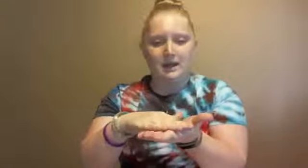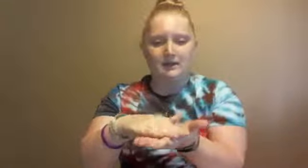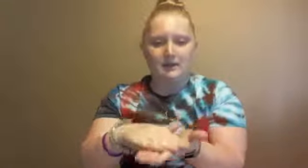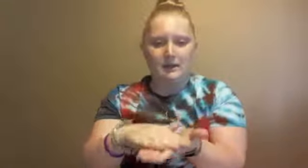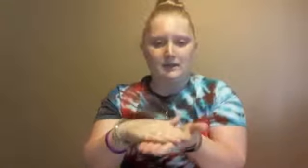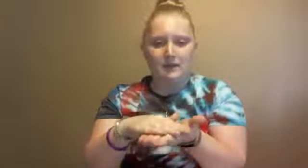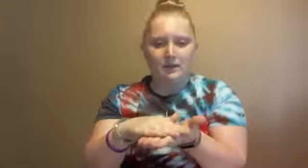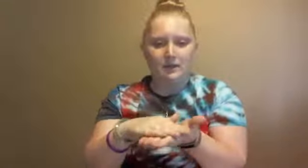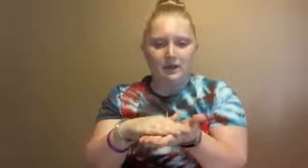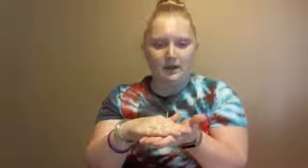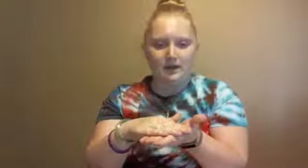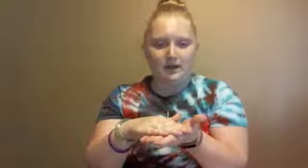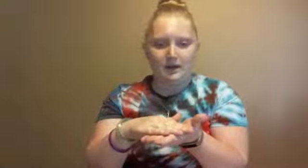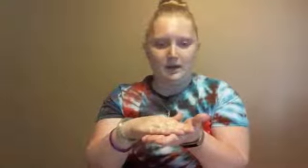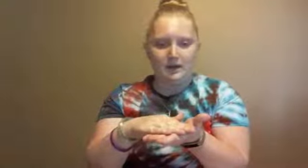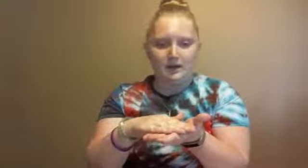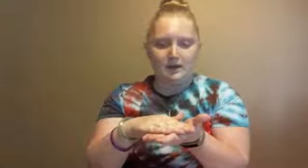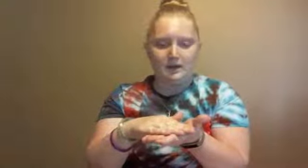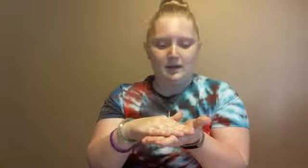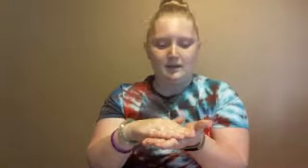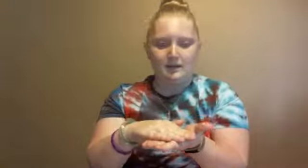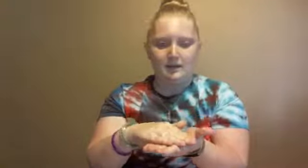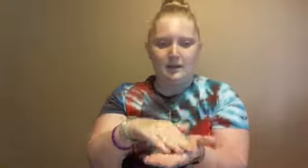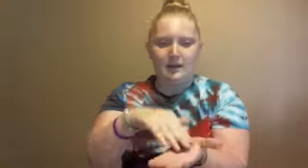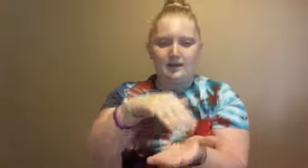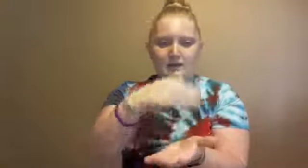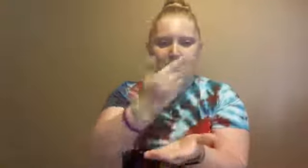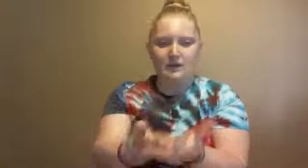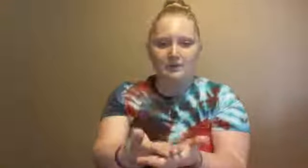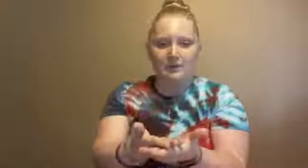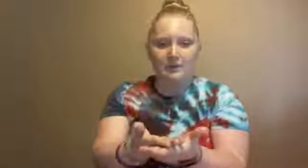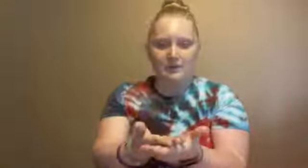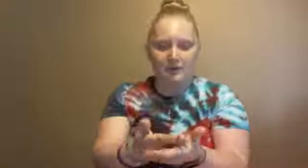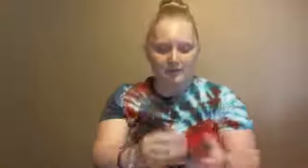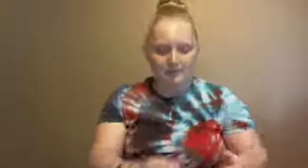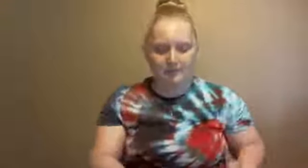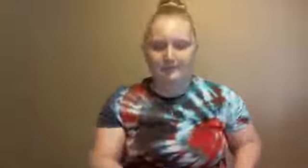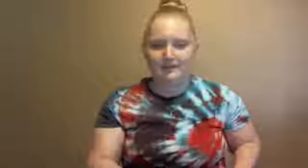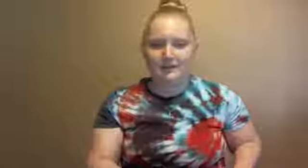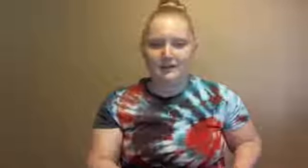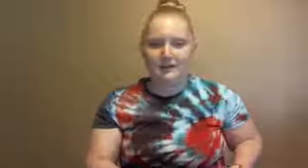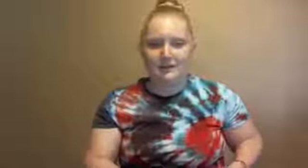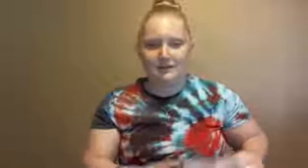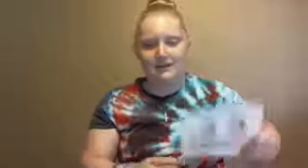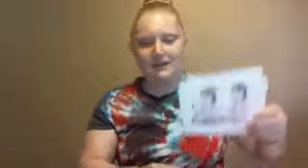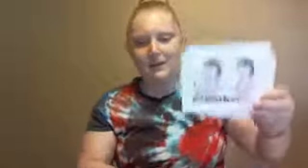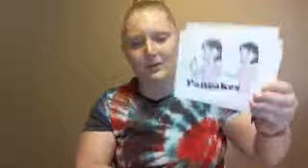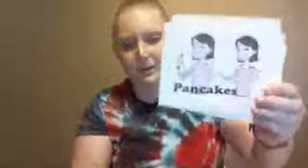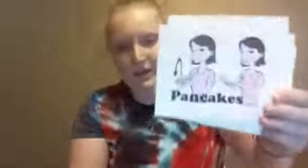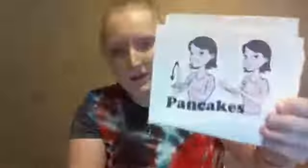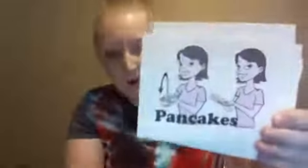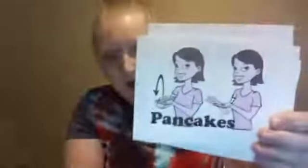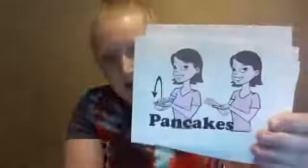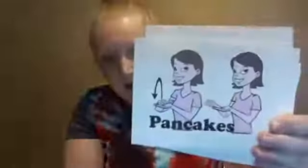pancakes, you're going to start with your hand like this, and then you're just going to flip it over. Just like you would with a